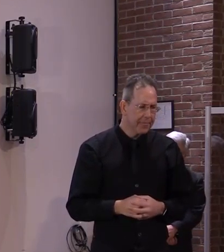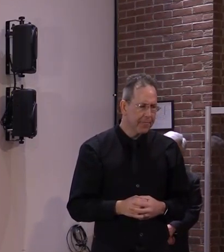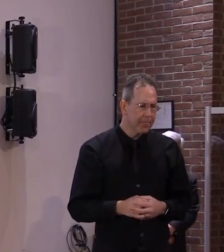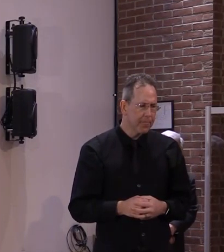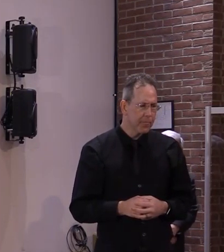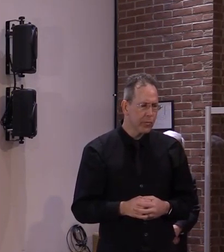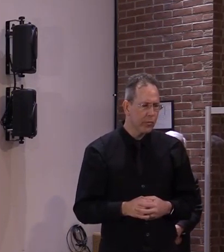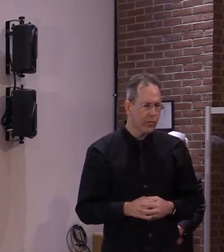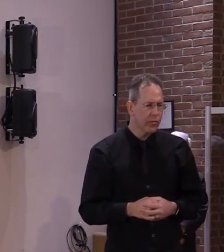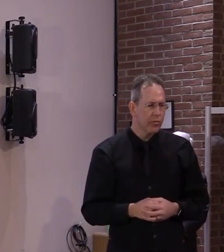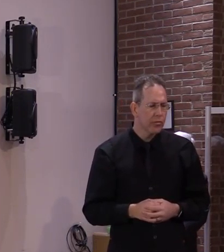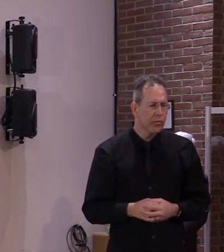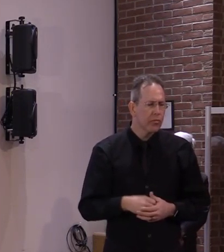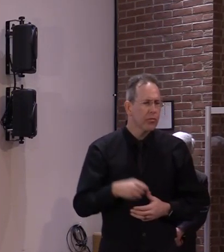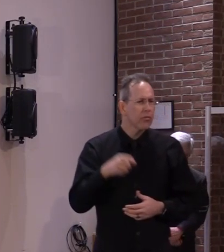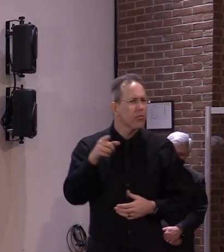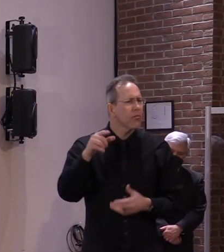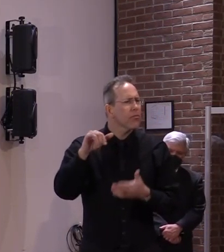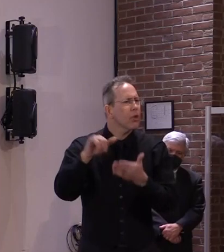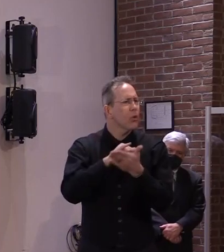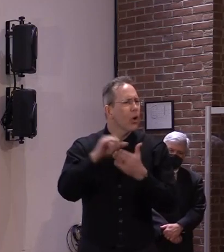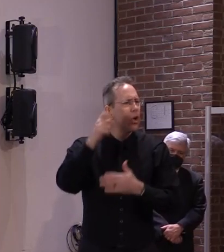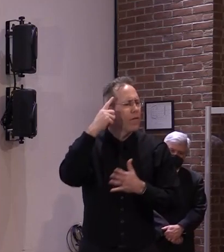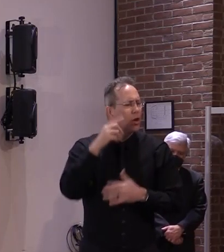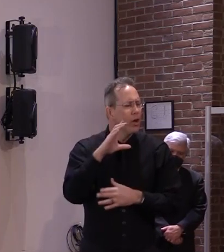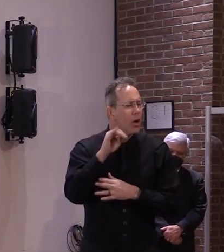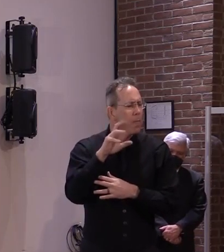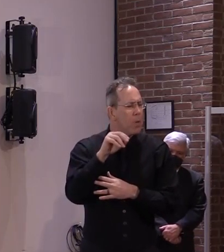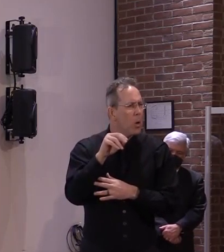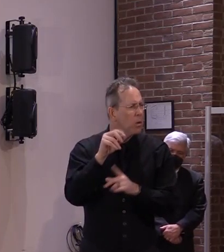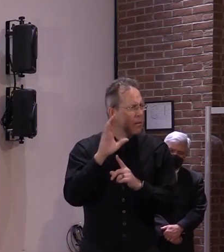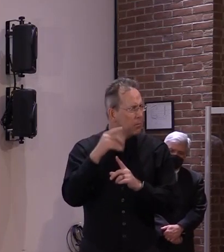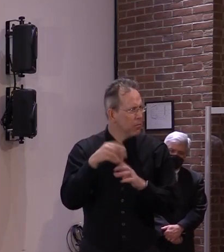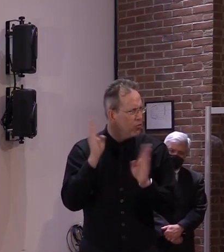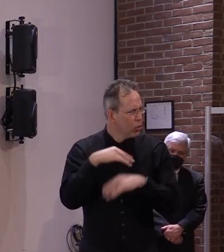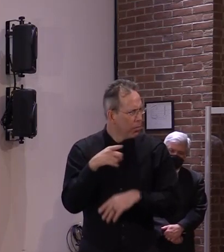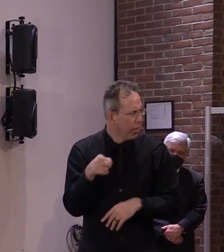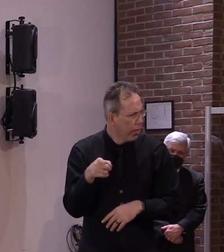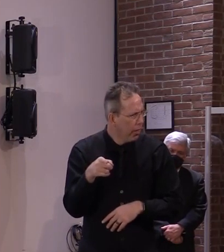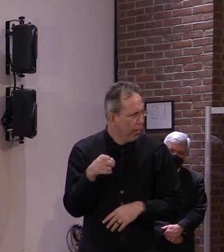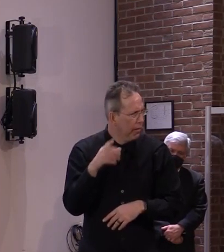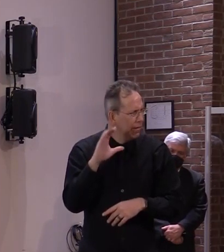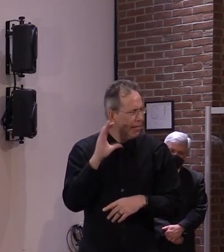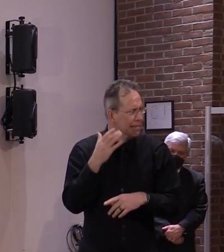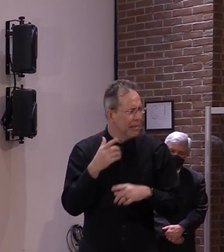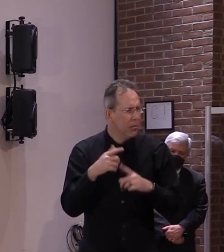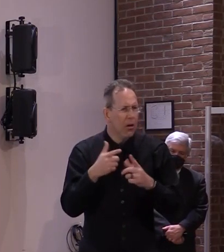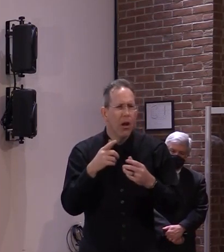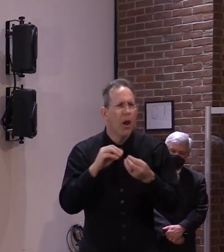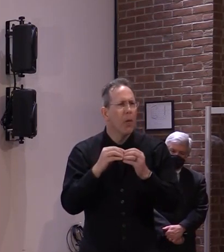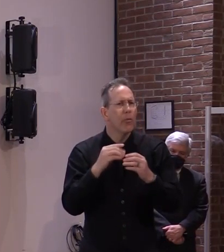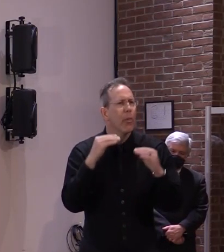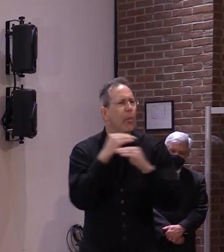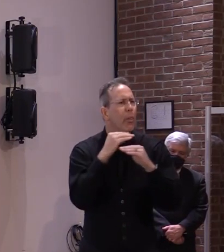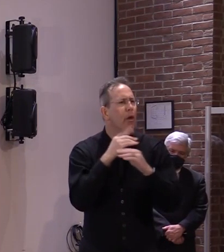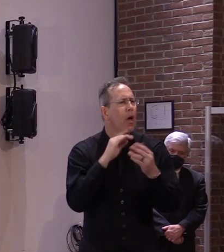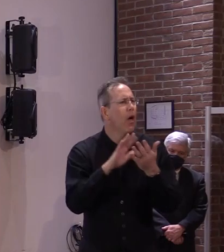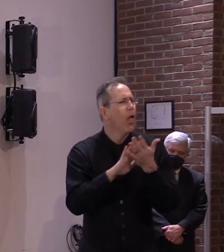death numbers and making them more favorable to him. There are calls for his Emmy award to be